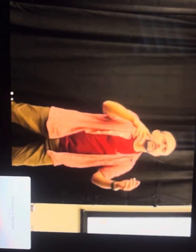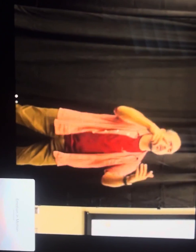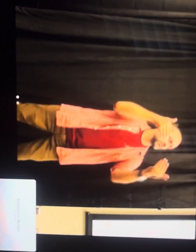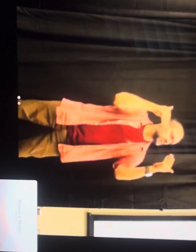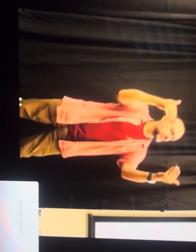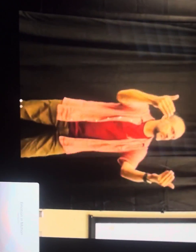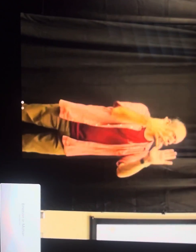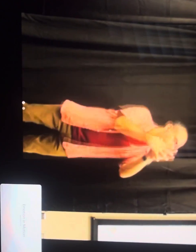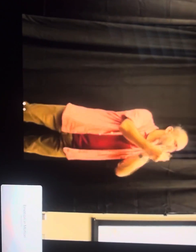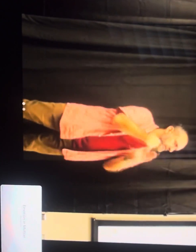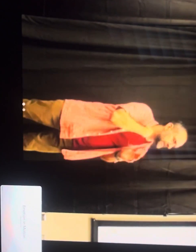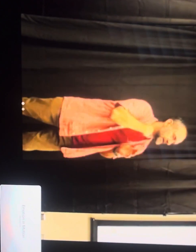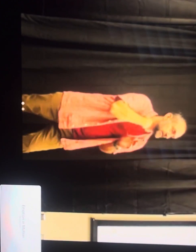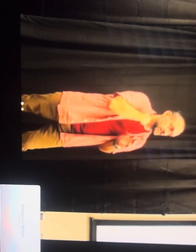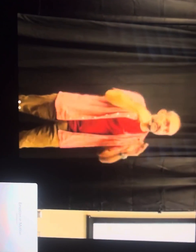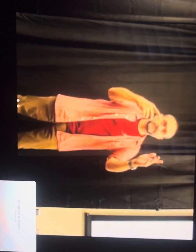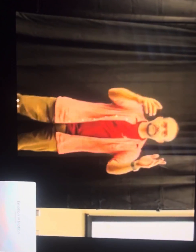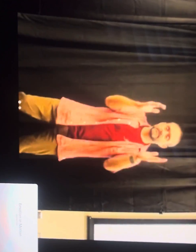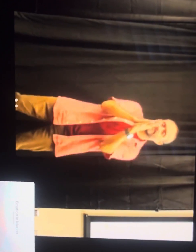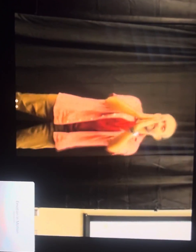Now, go ahead and copy me.